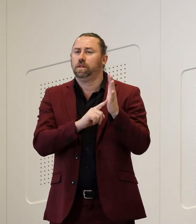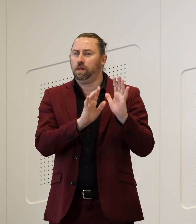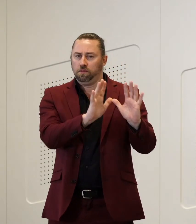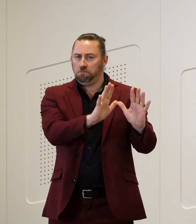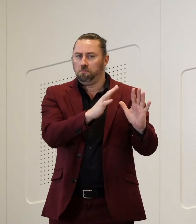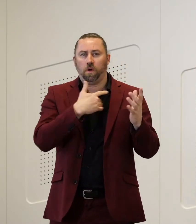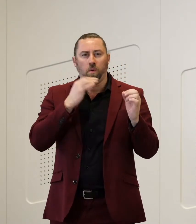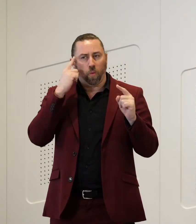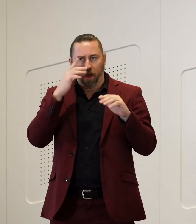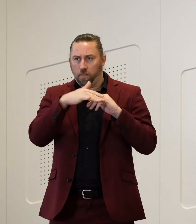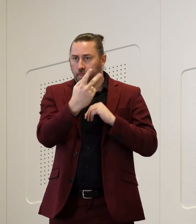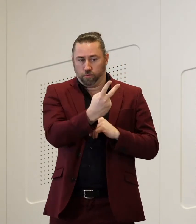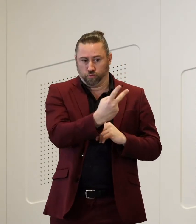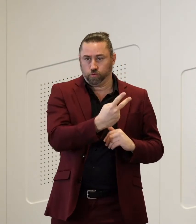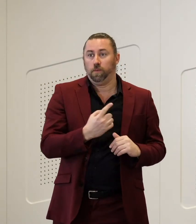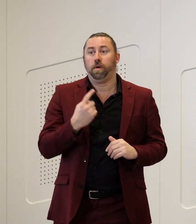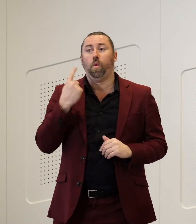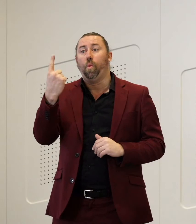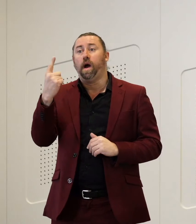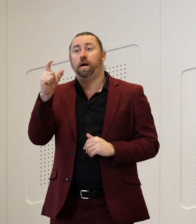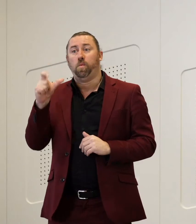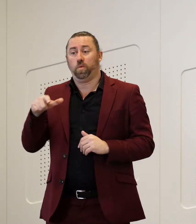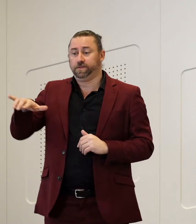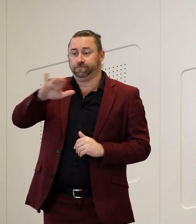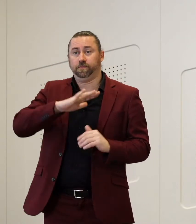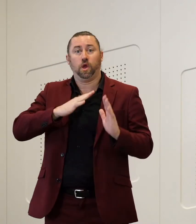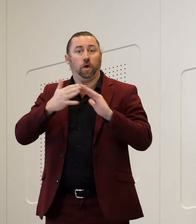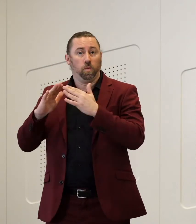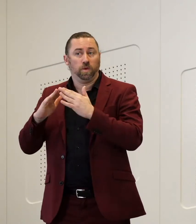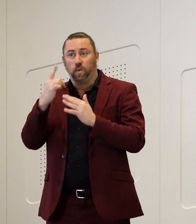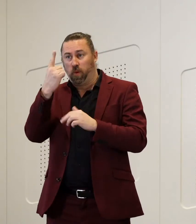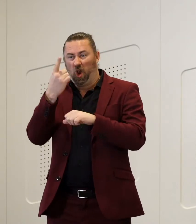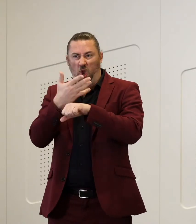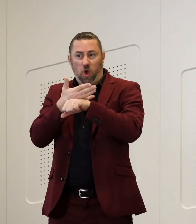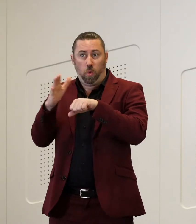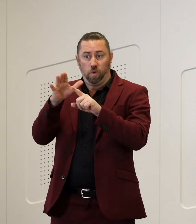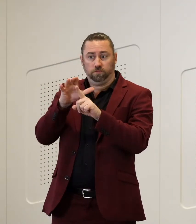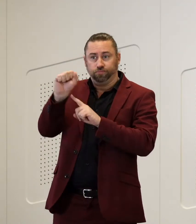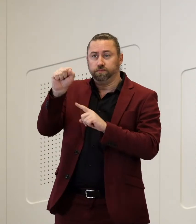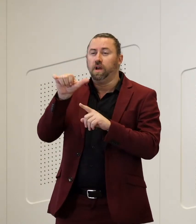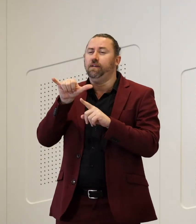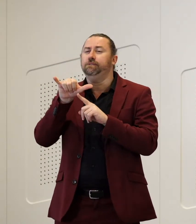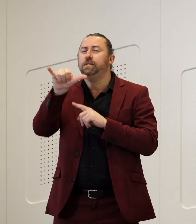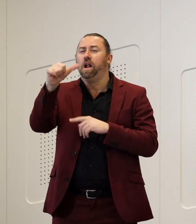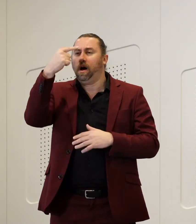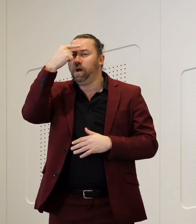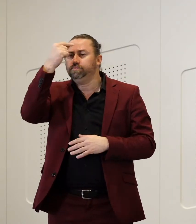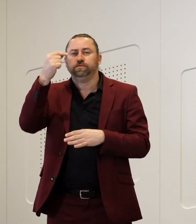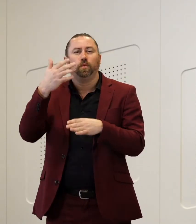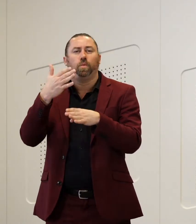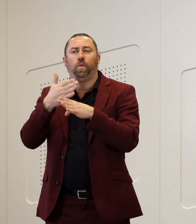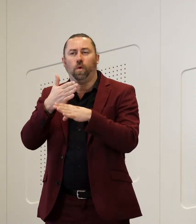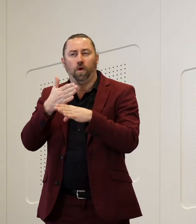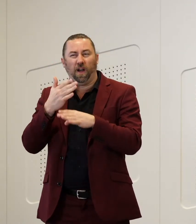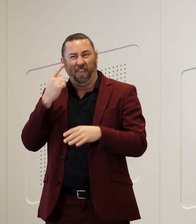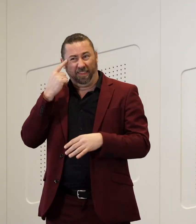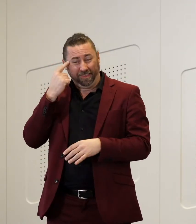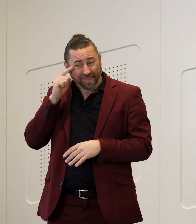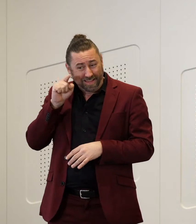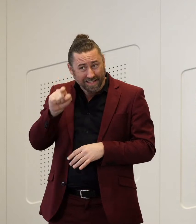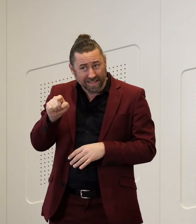hotel quarantine. 1 locally acquired, 1 new case, a flight attendant who we think